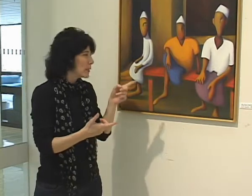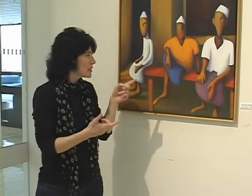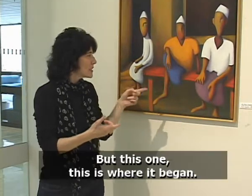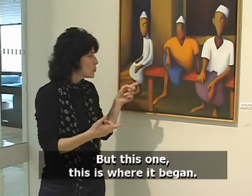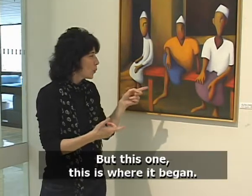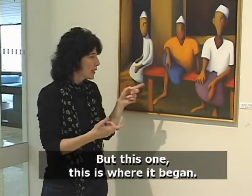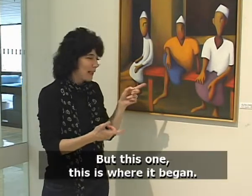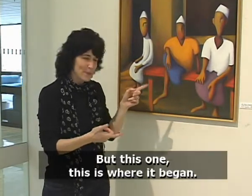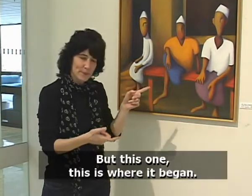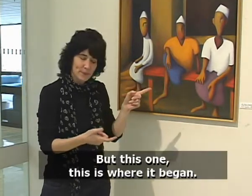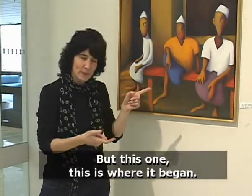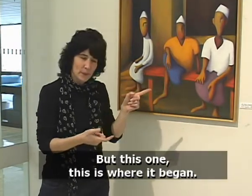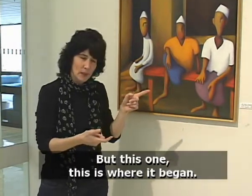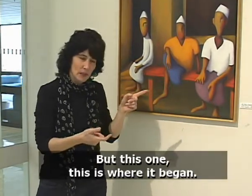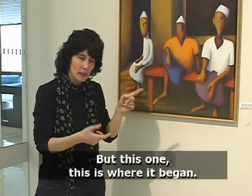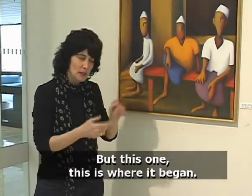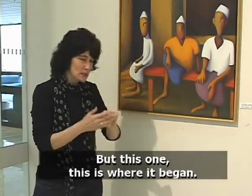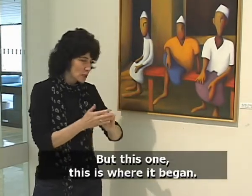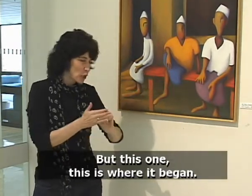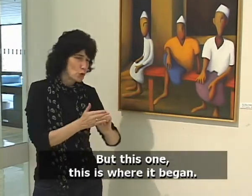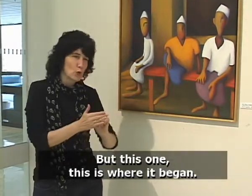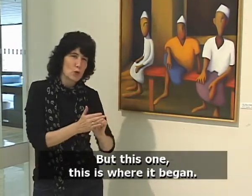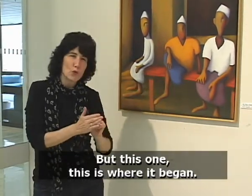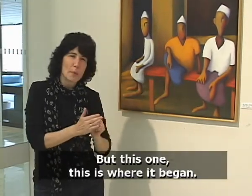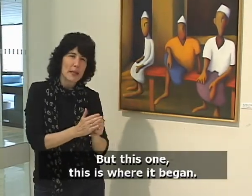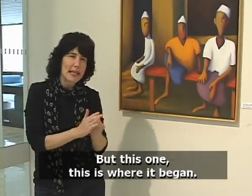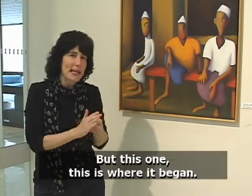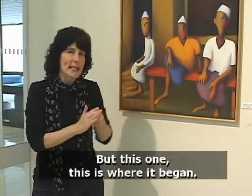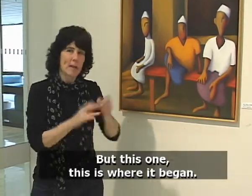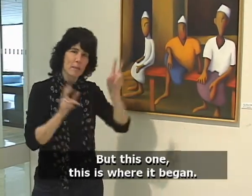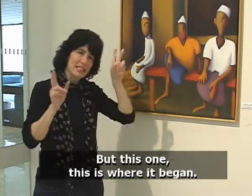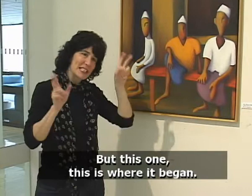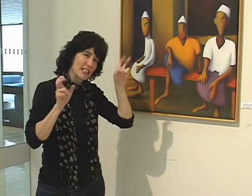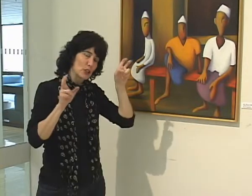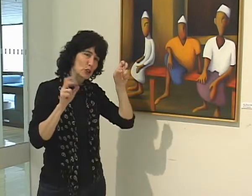But this one, this is where it began.